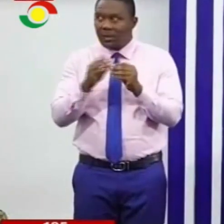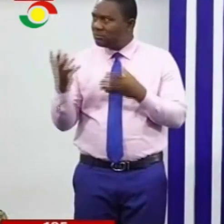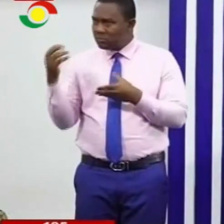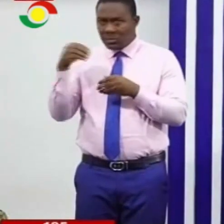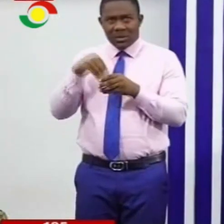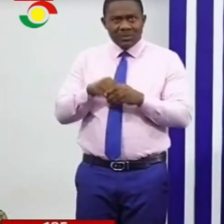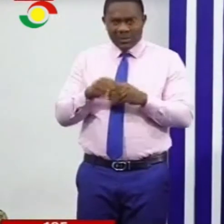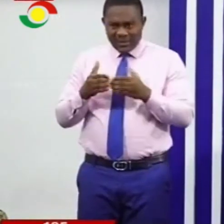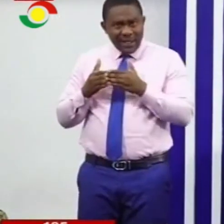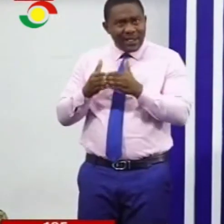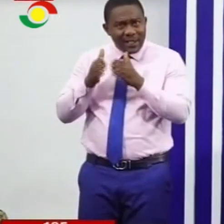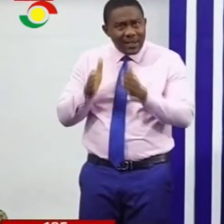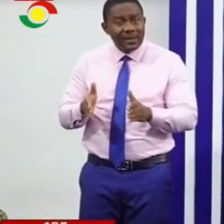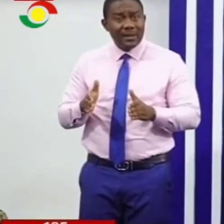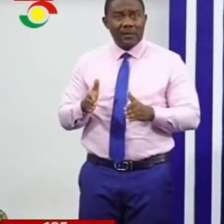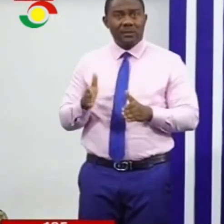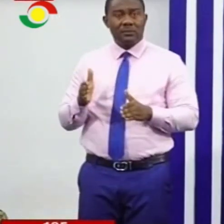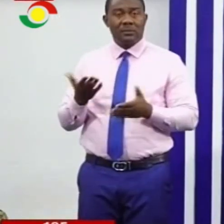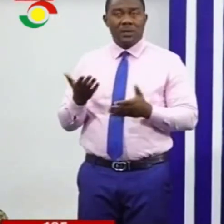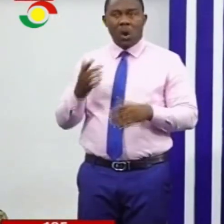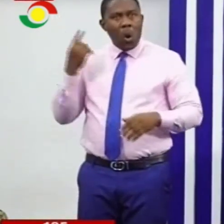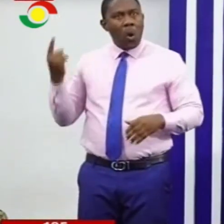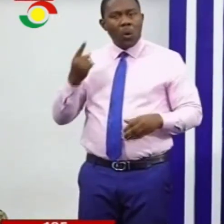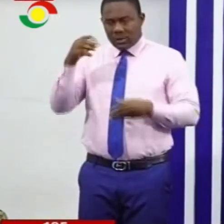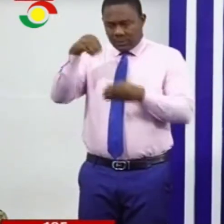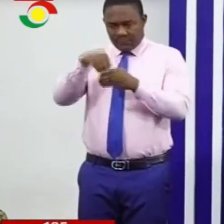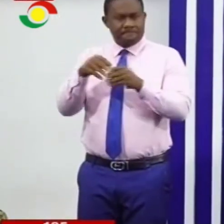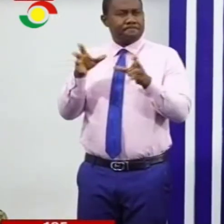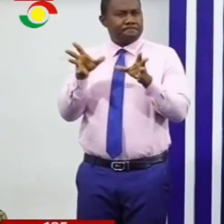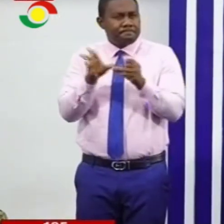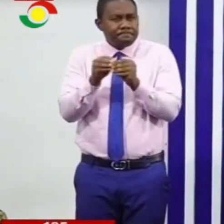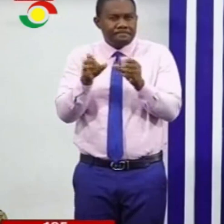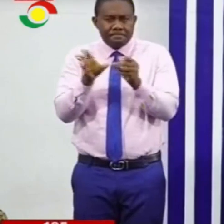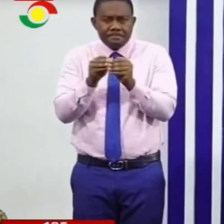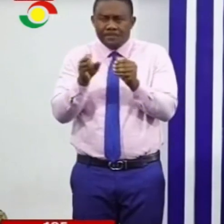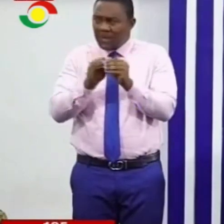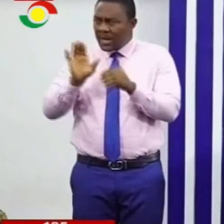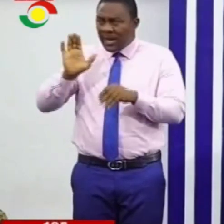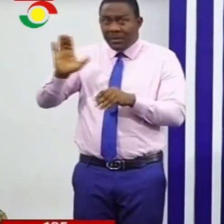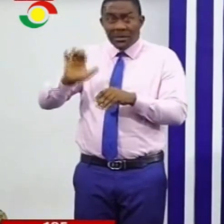chairing the interministerial meeting committee that he has set up.